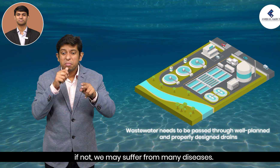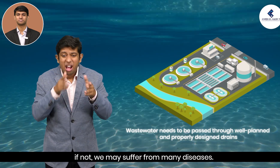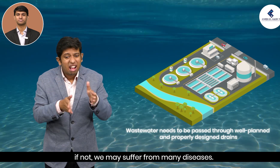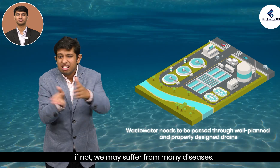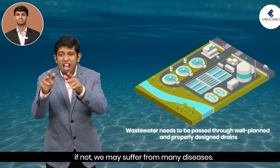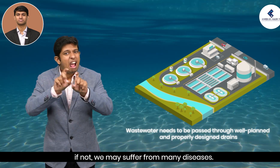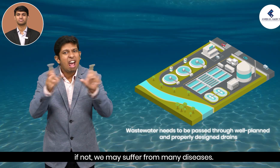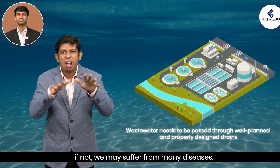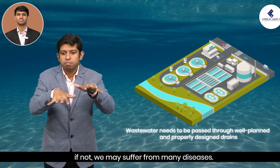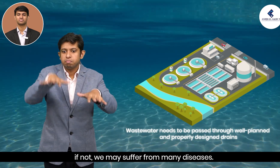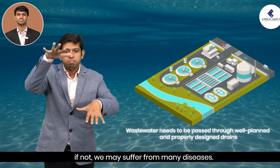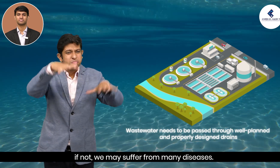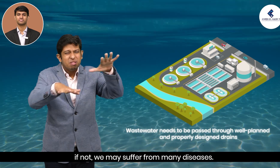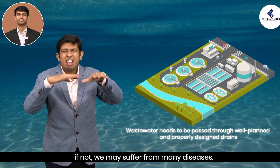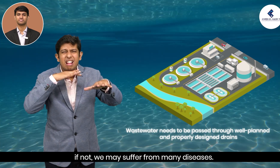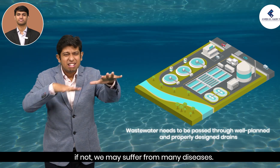diseases.